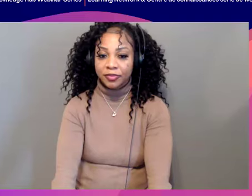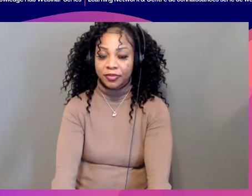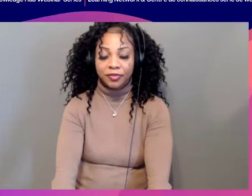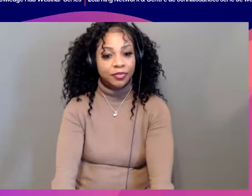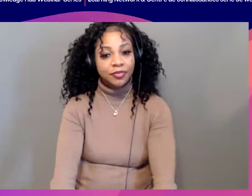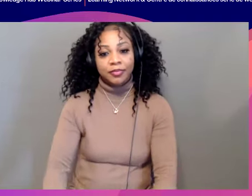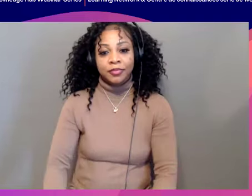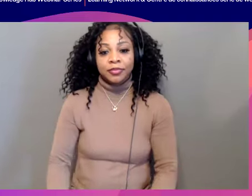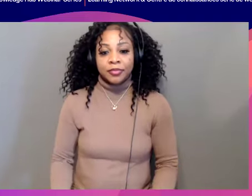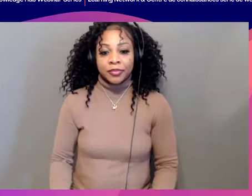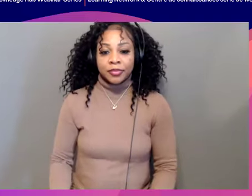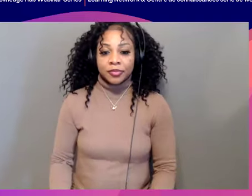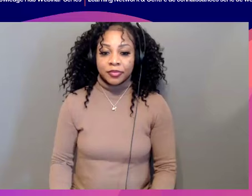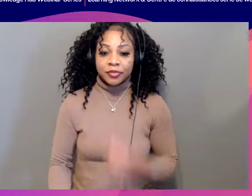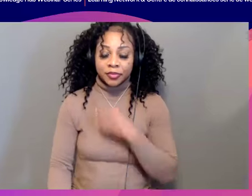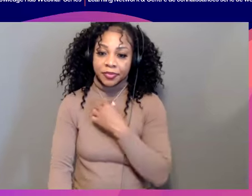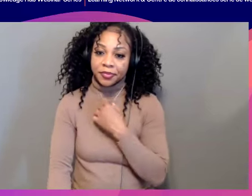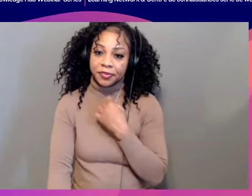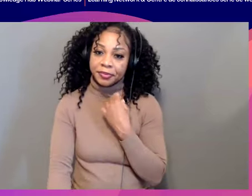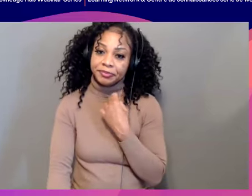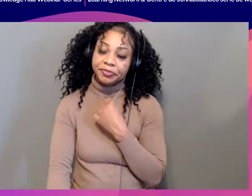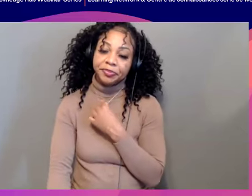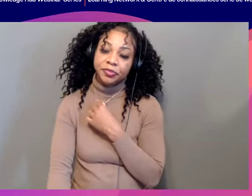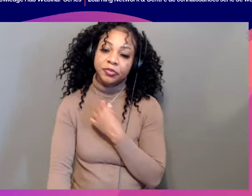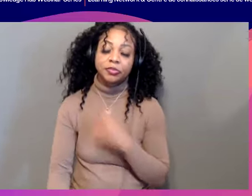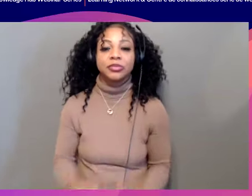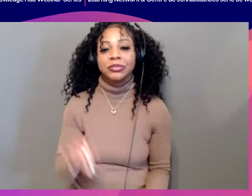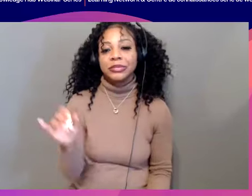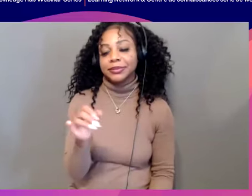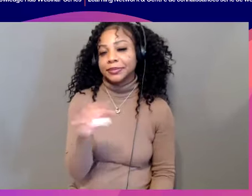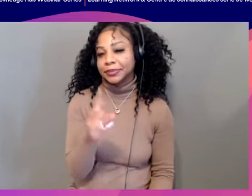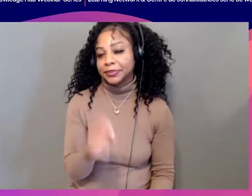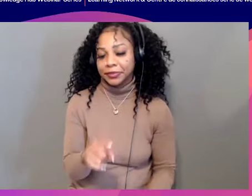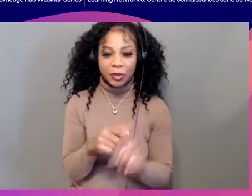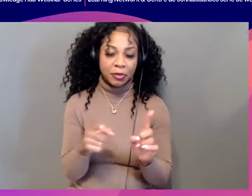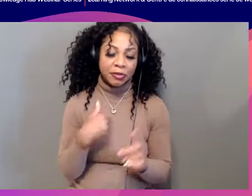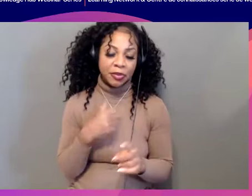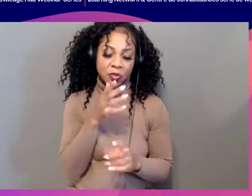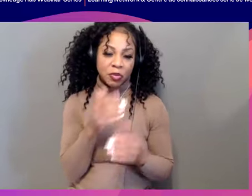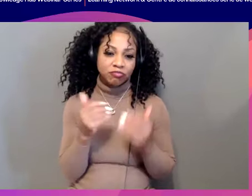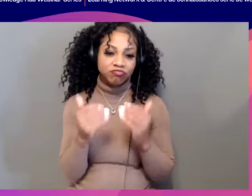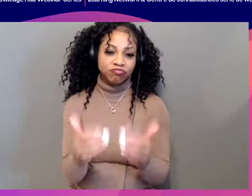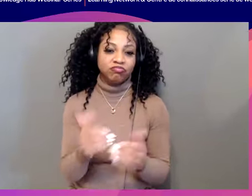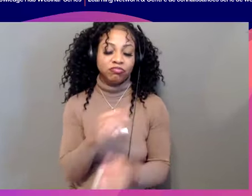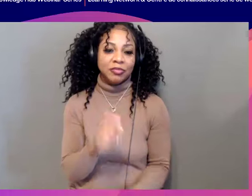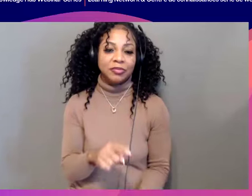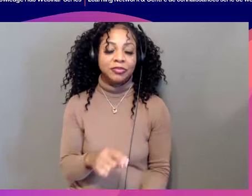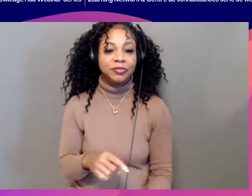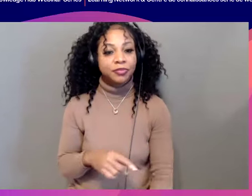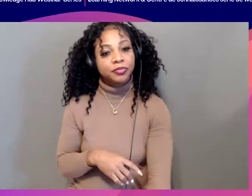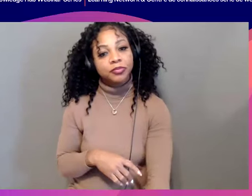Thank you, Christine. And it's a question that is similar, but I think it's worth asking it. Do you